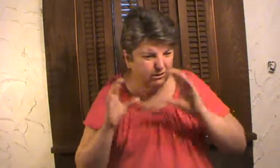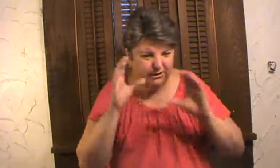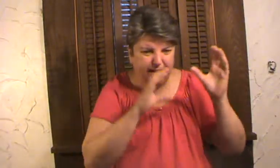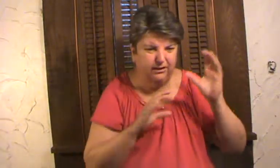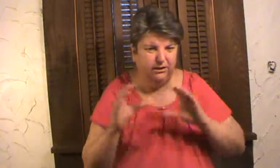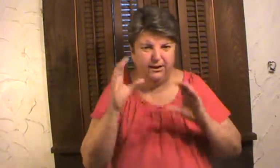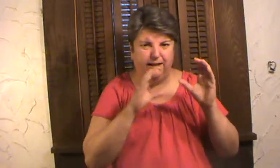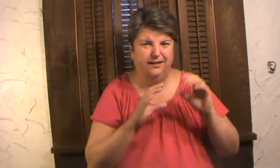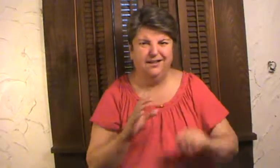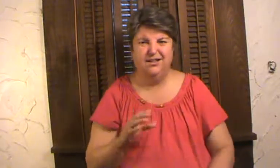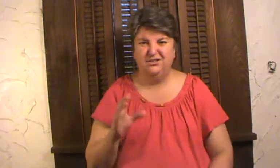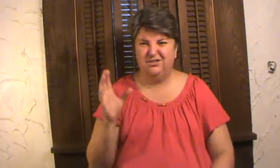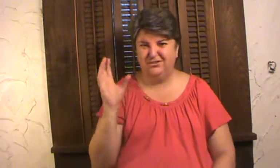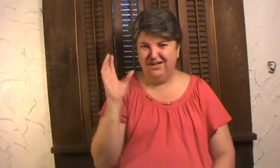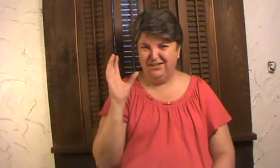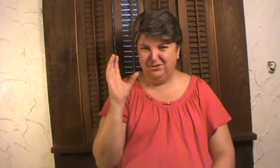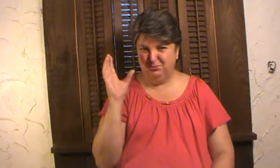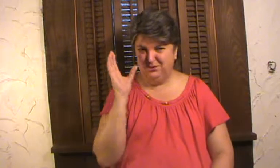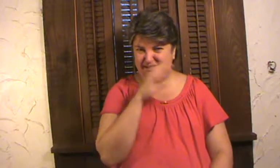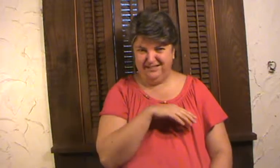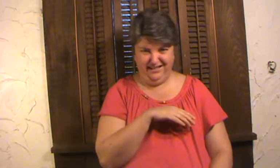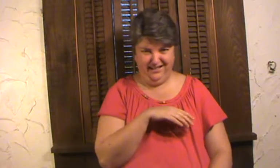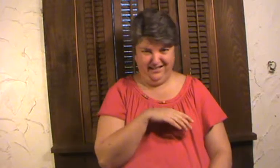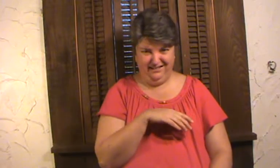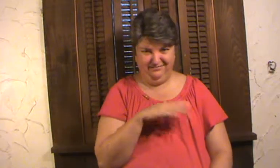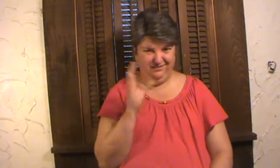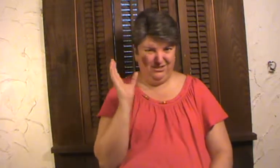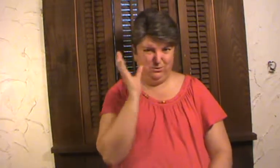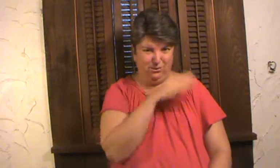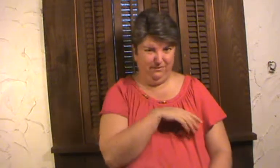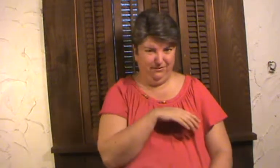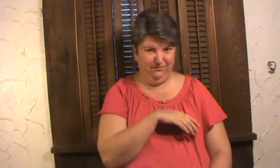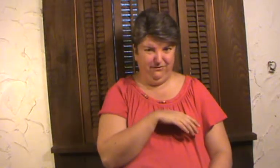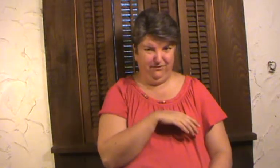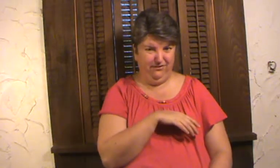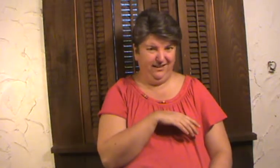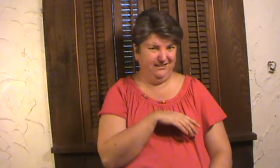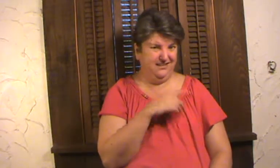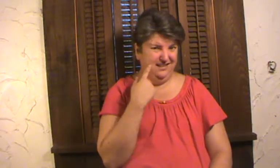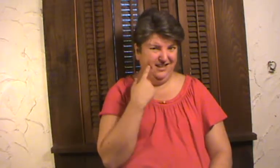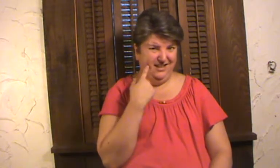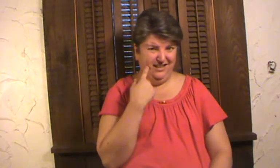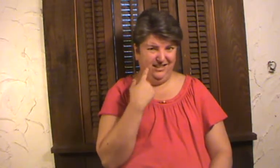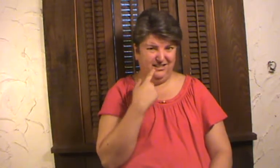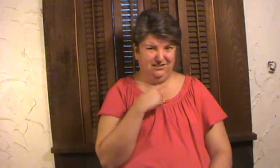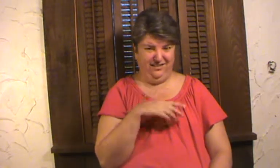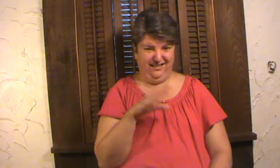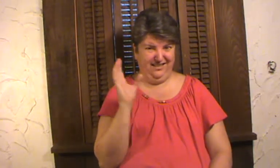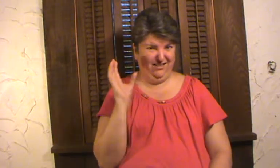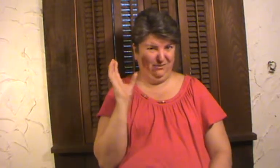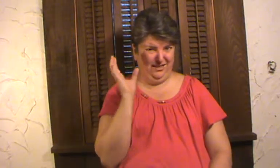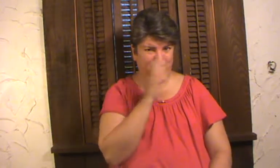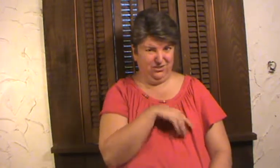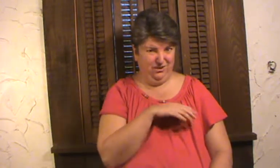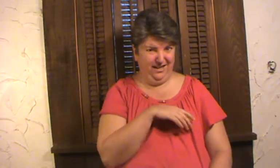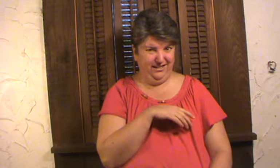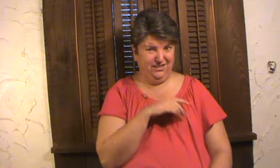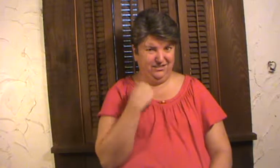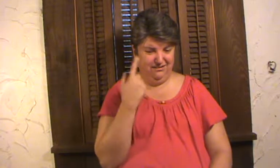looking, looking. Strange is one C hand, swipe it in front of your face, get a strange, like that's really strange, make